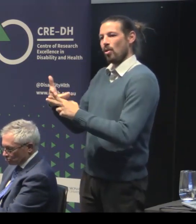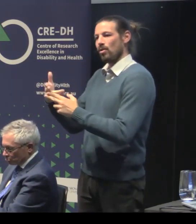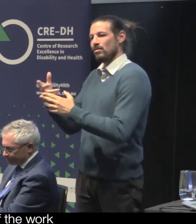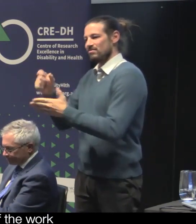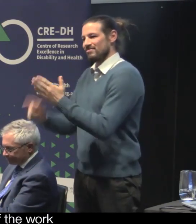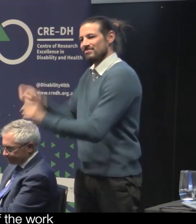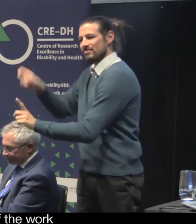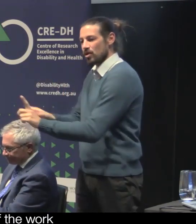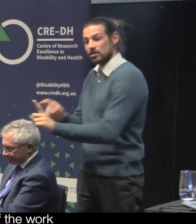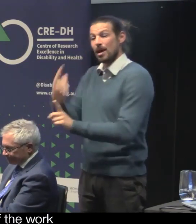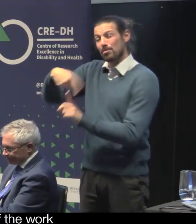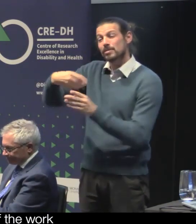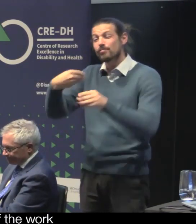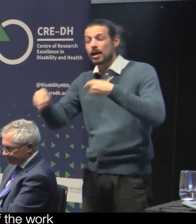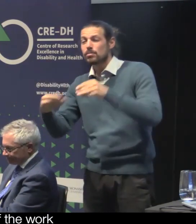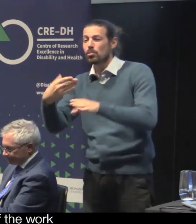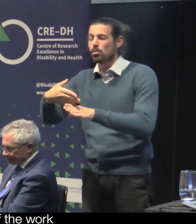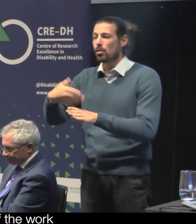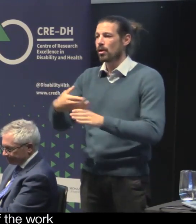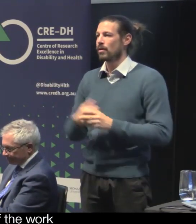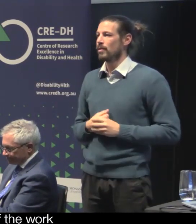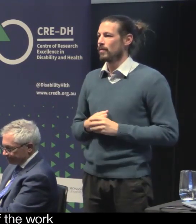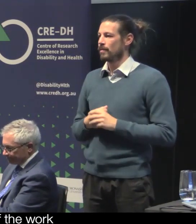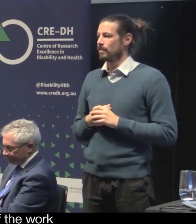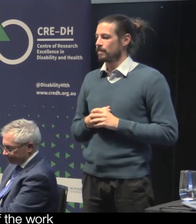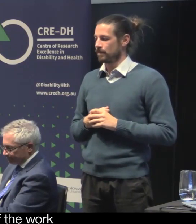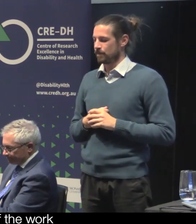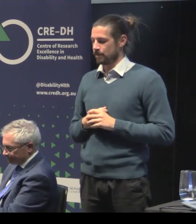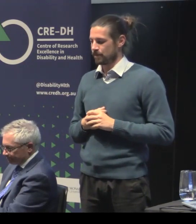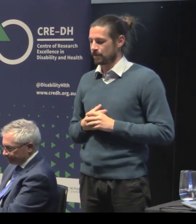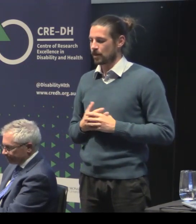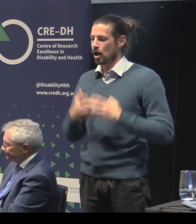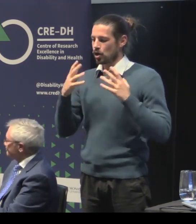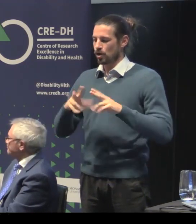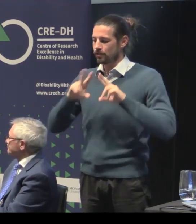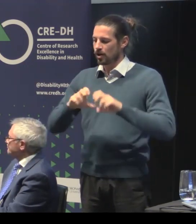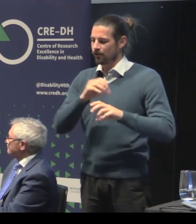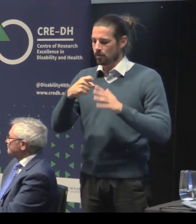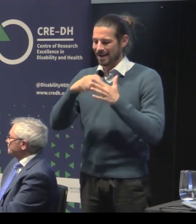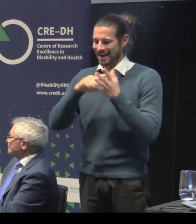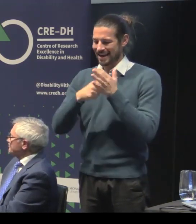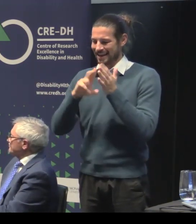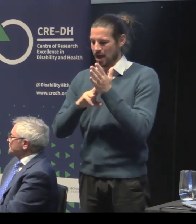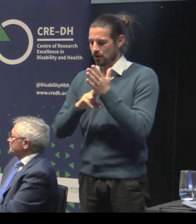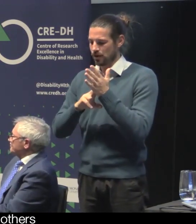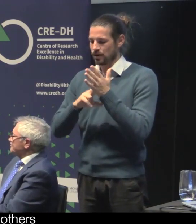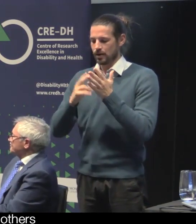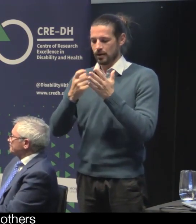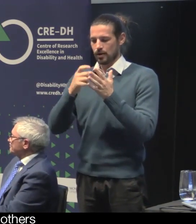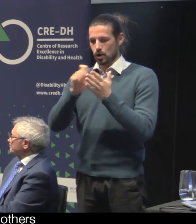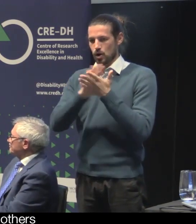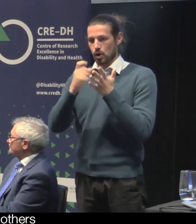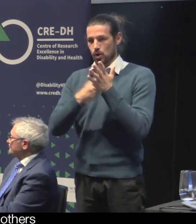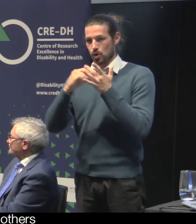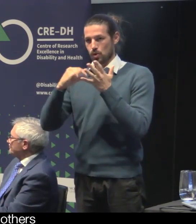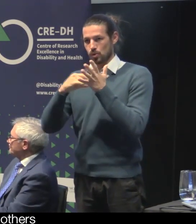flexible. And a lot of the staff that the analysis has been done by Karen Christensen in Norway and Britain and ourselves